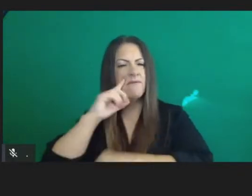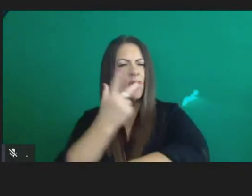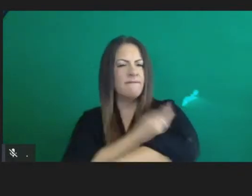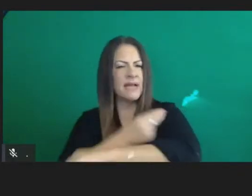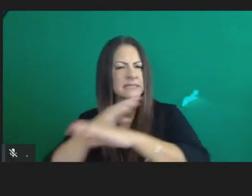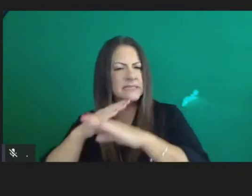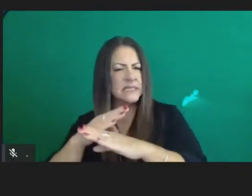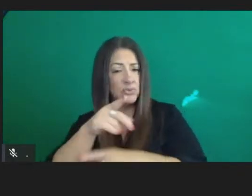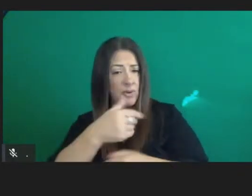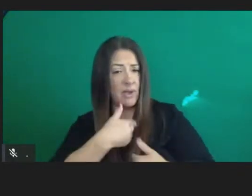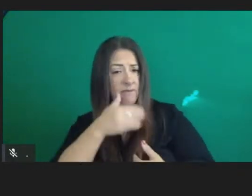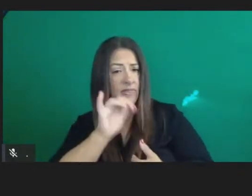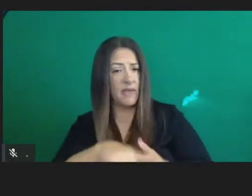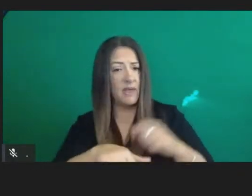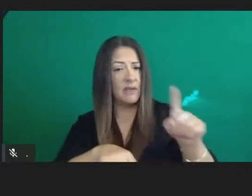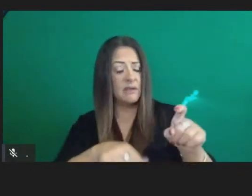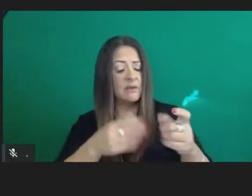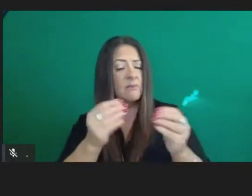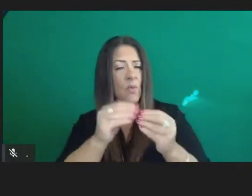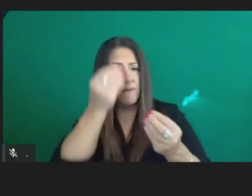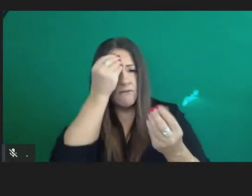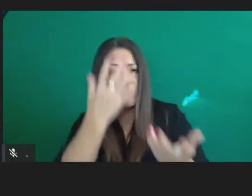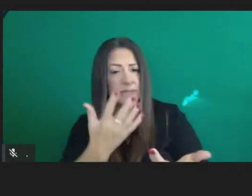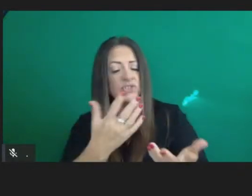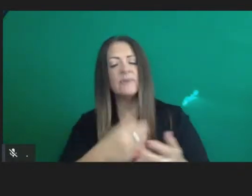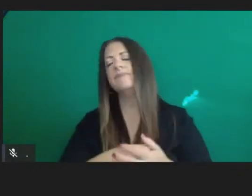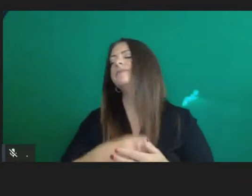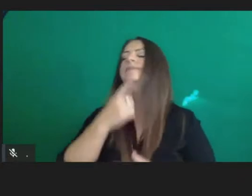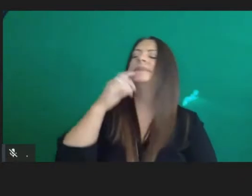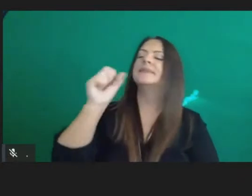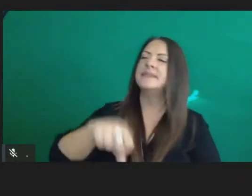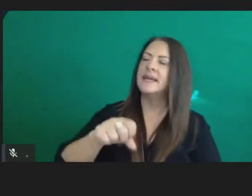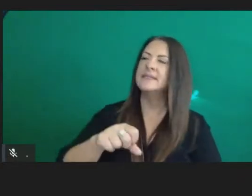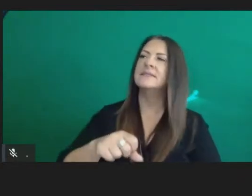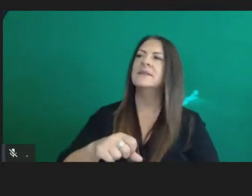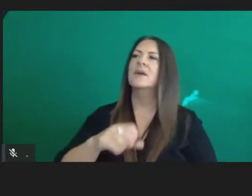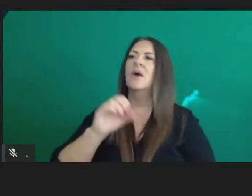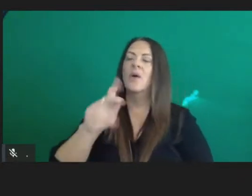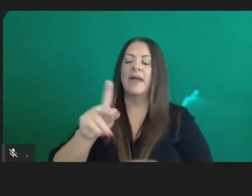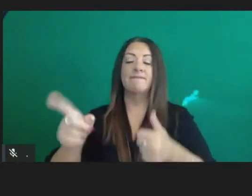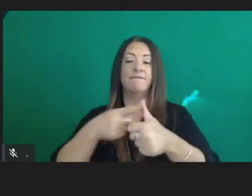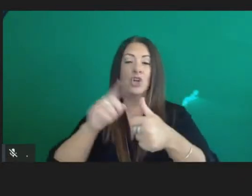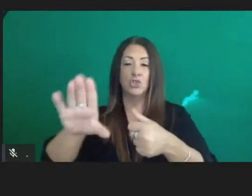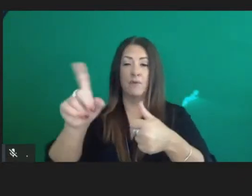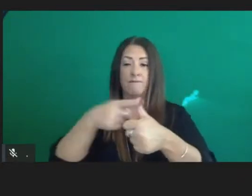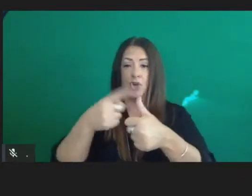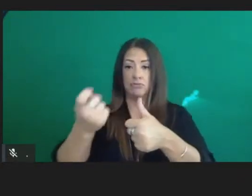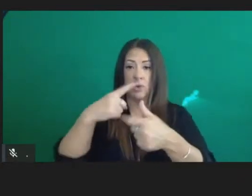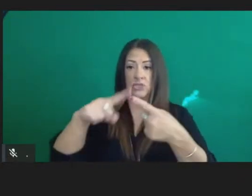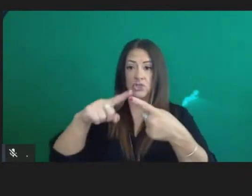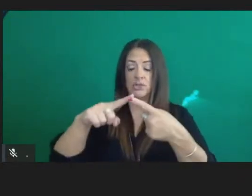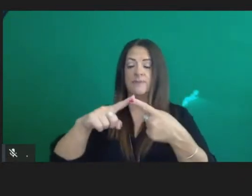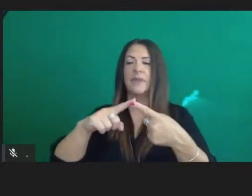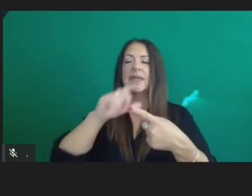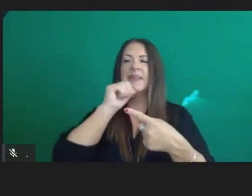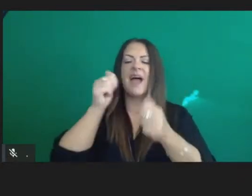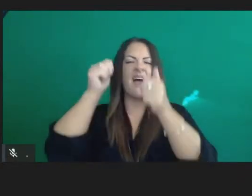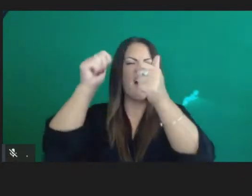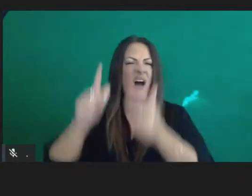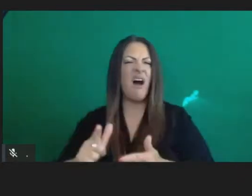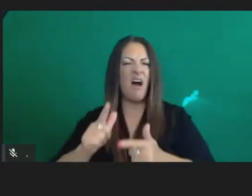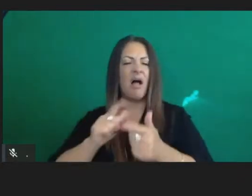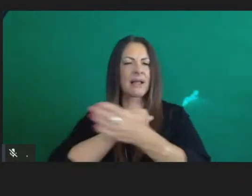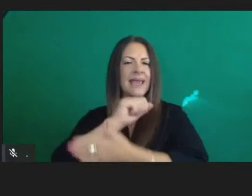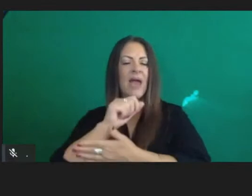Victoria. So on the first, not every county that is missed a threshold in our